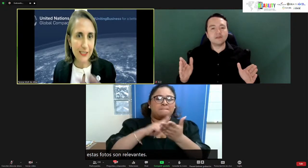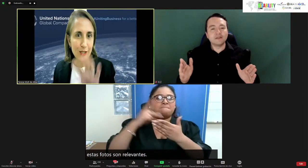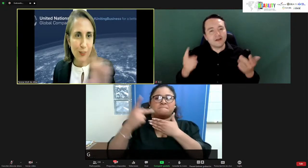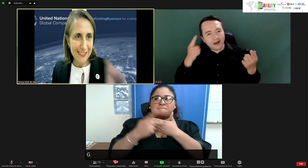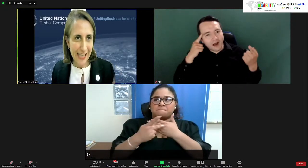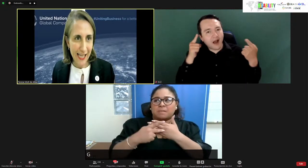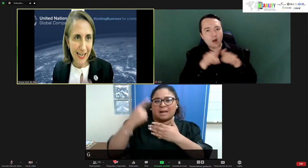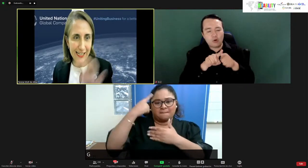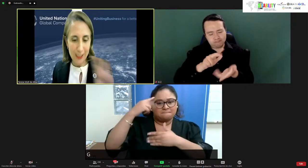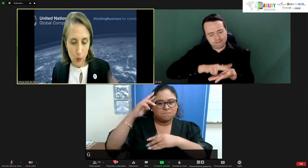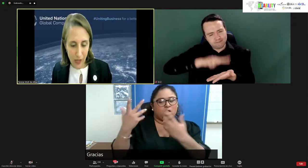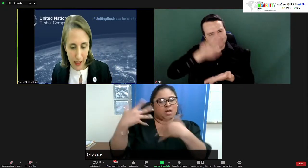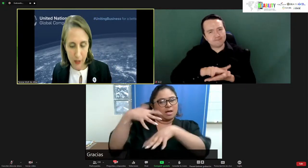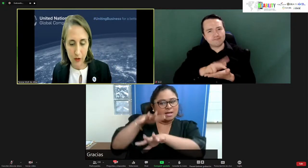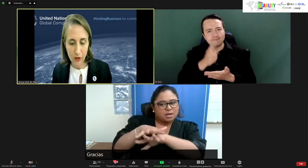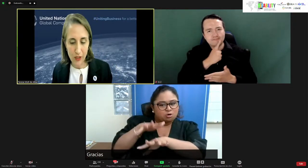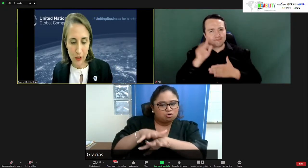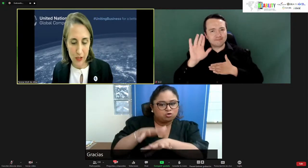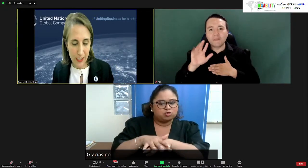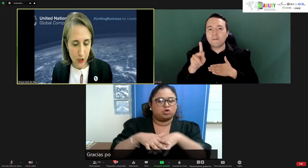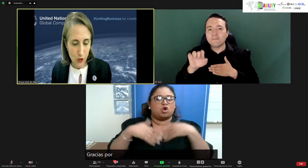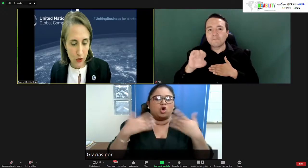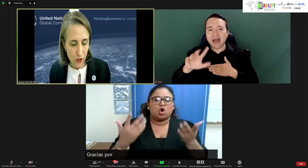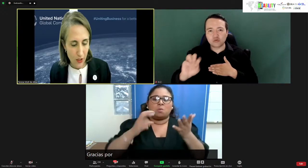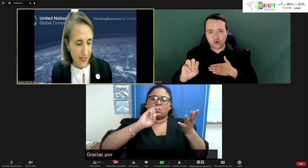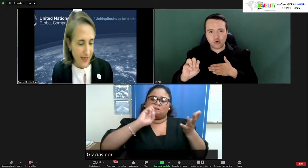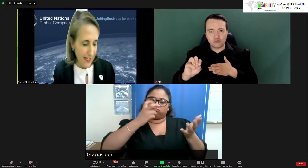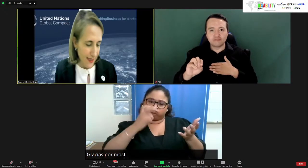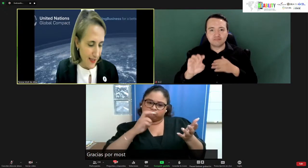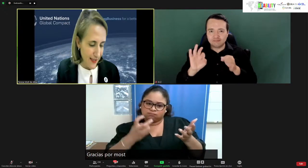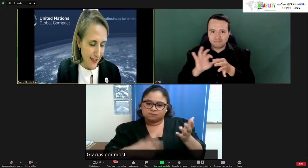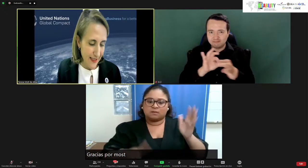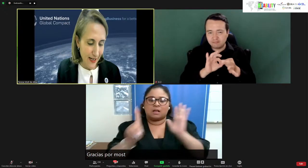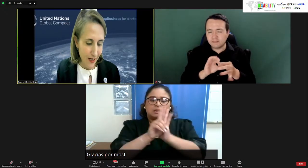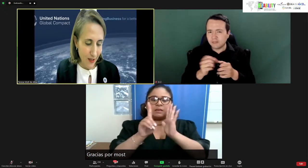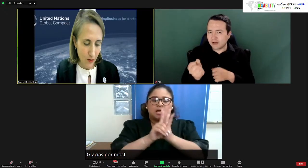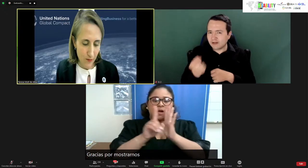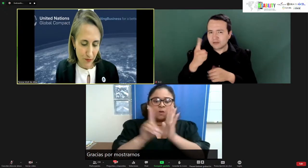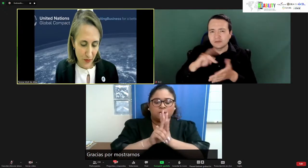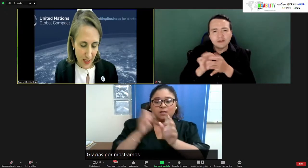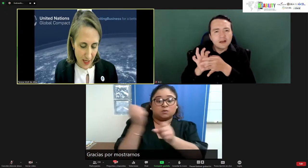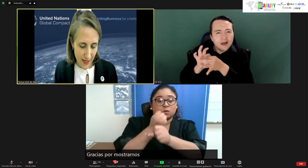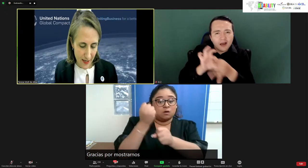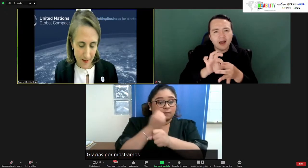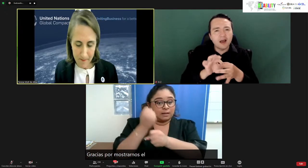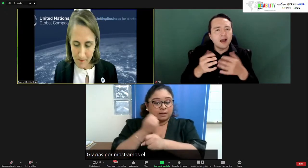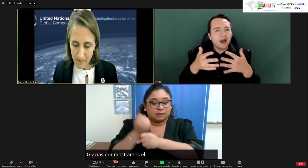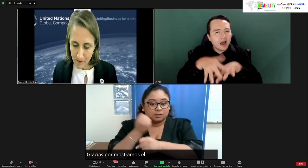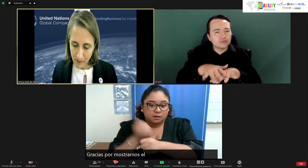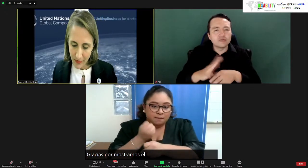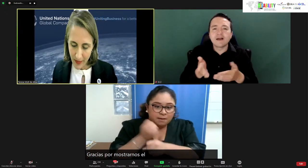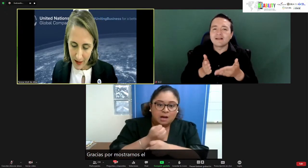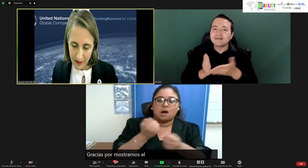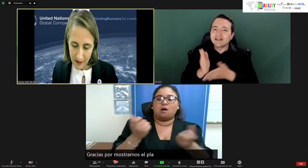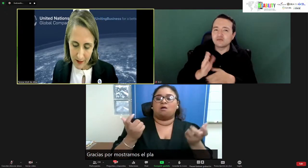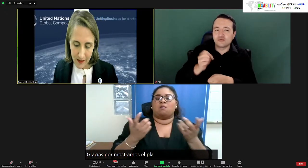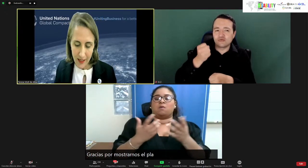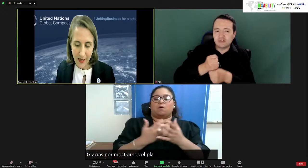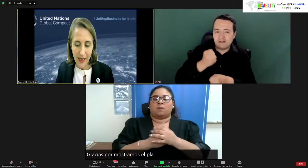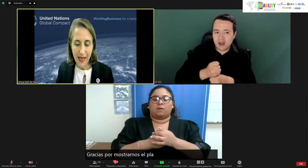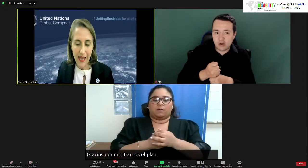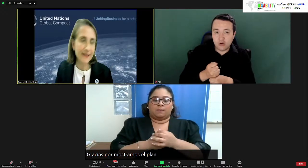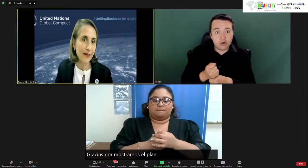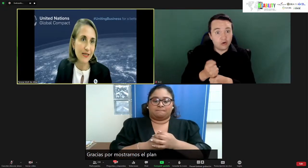inclusion where i understand there is articulation of the rights of work